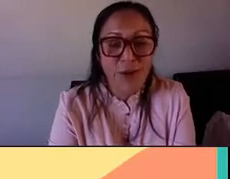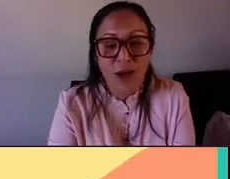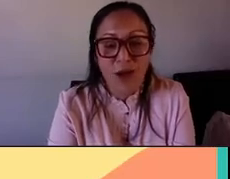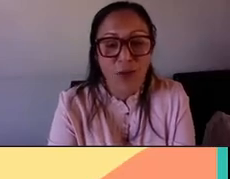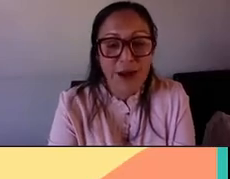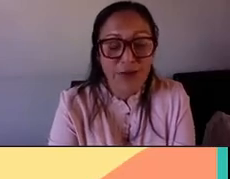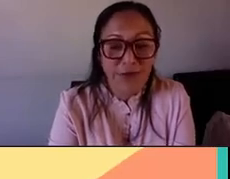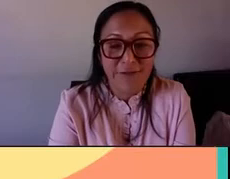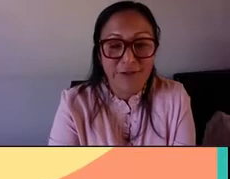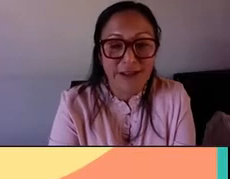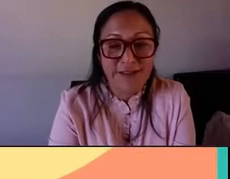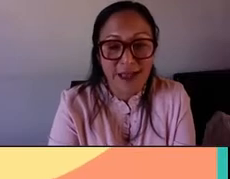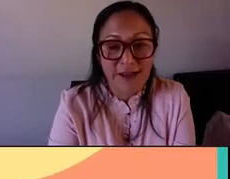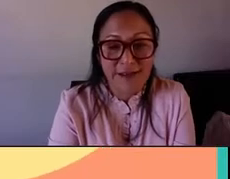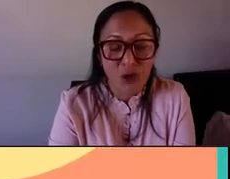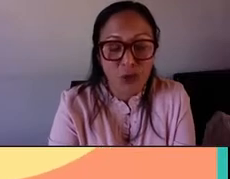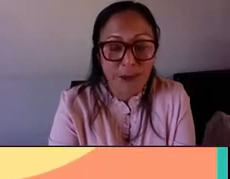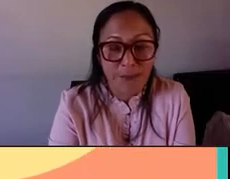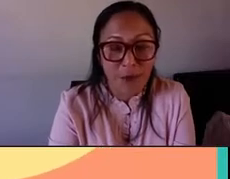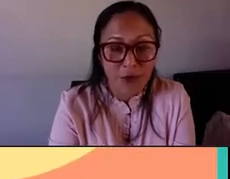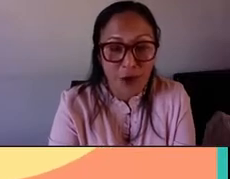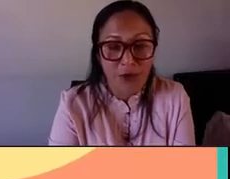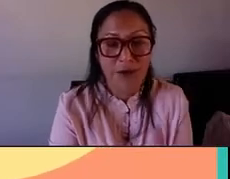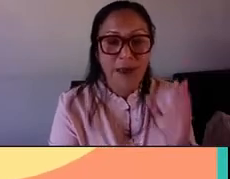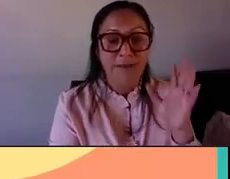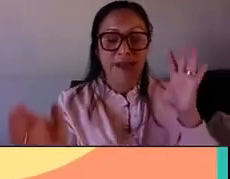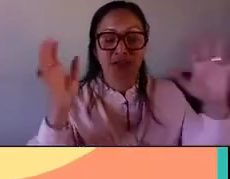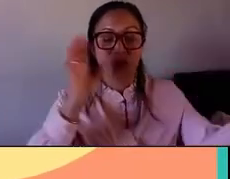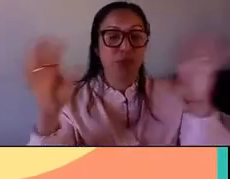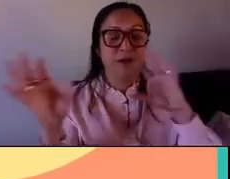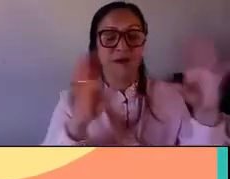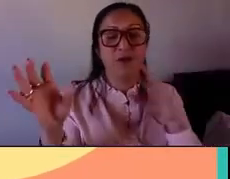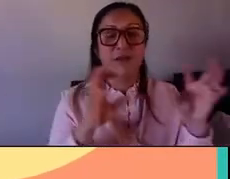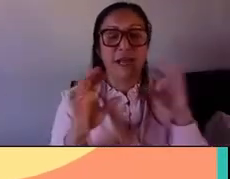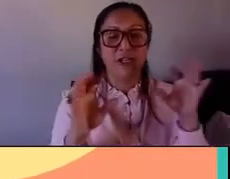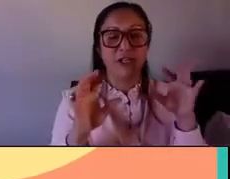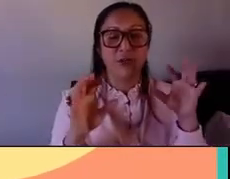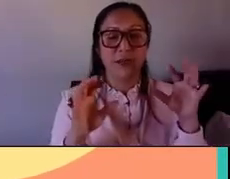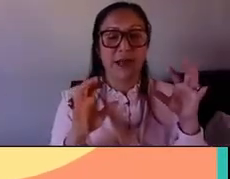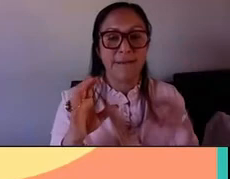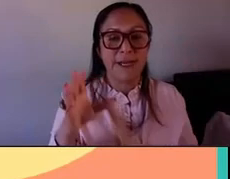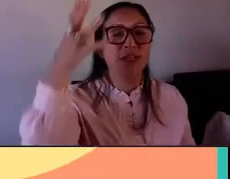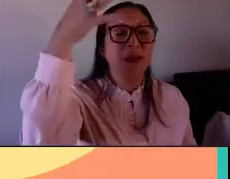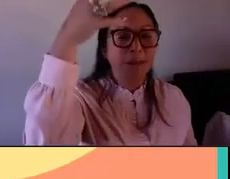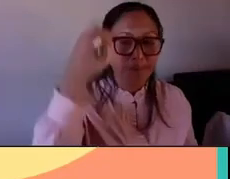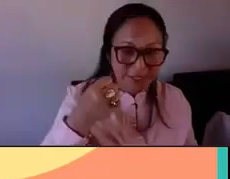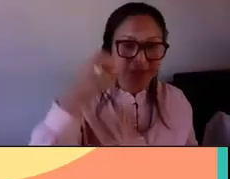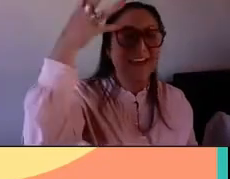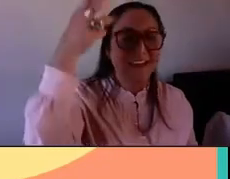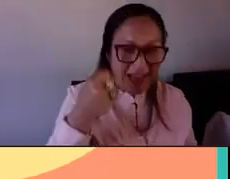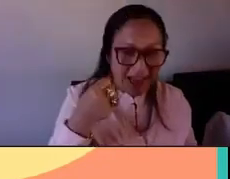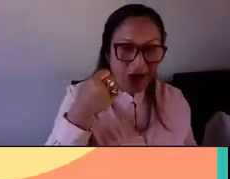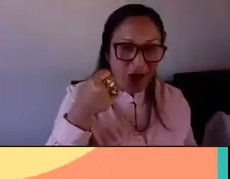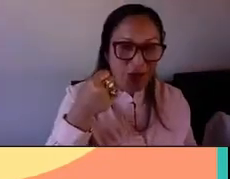can walk away with 5 or 10 signs that you'll remember on your own because you put an association to it, like I mentioned,